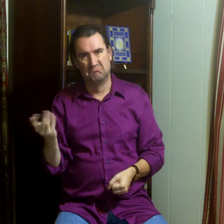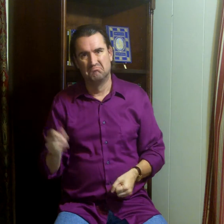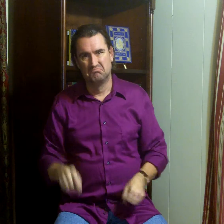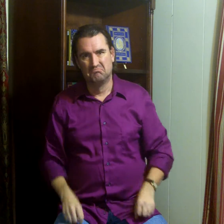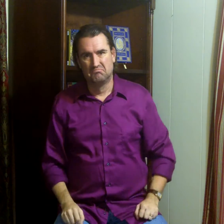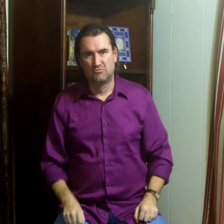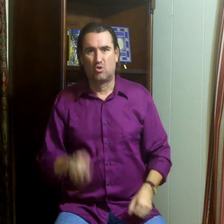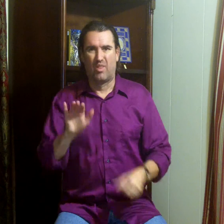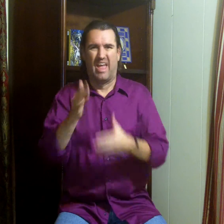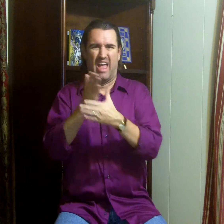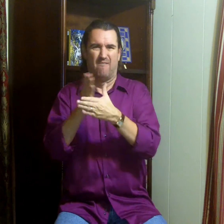California. So